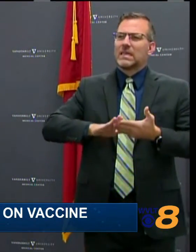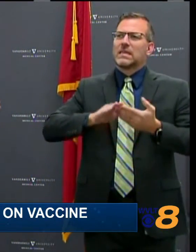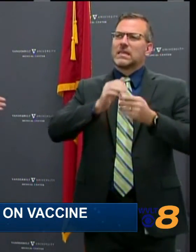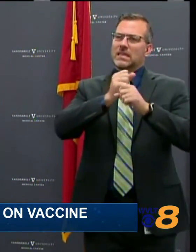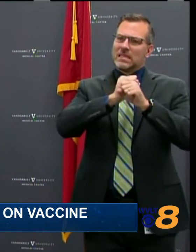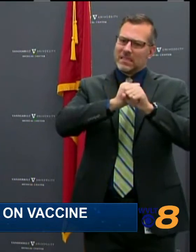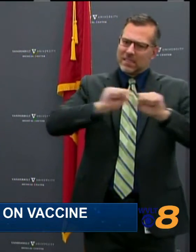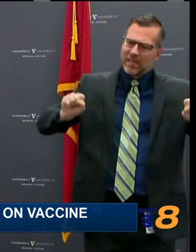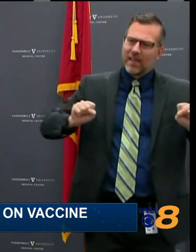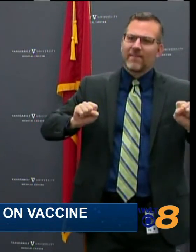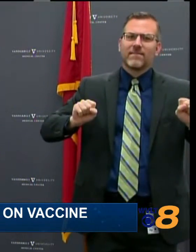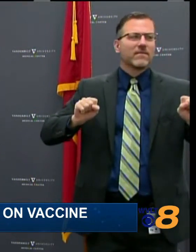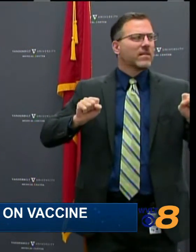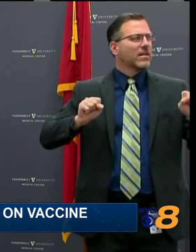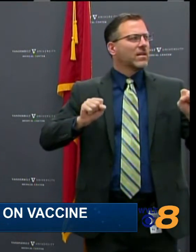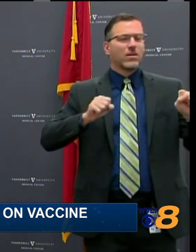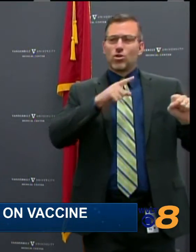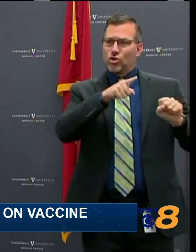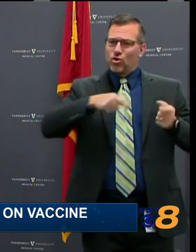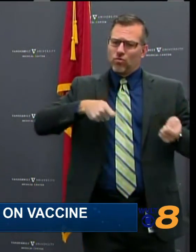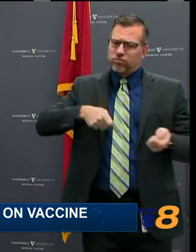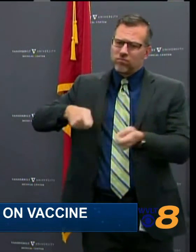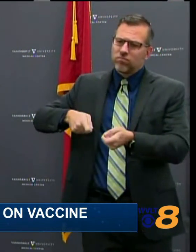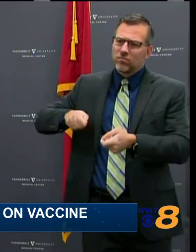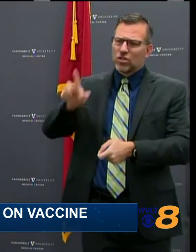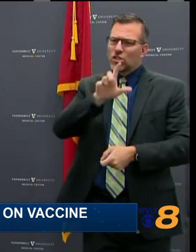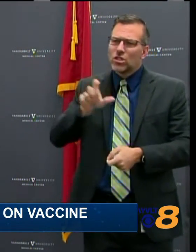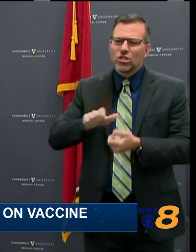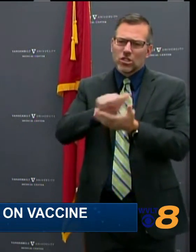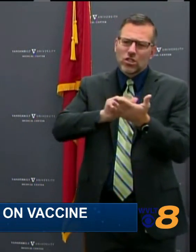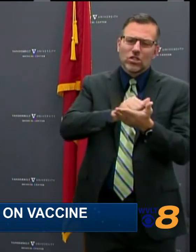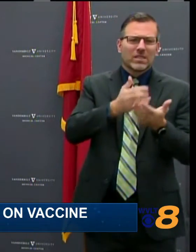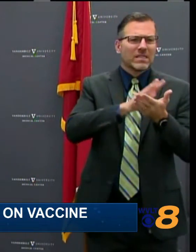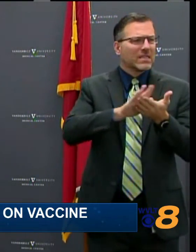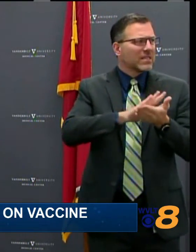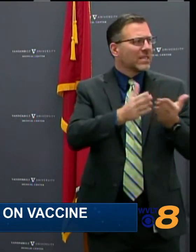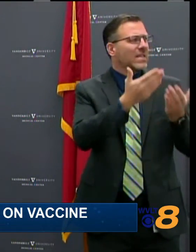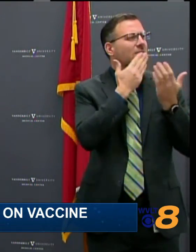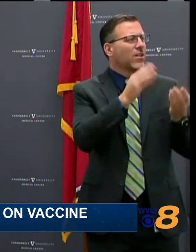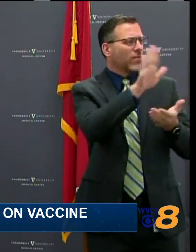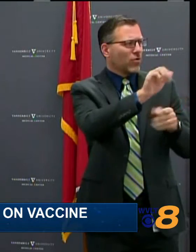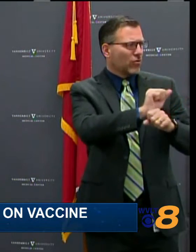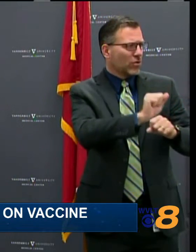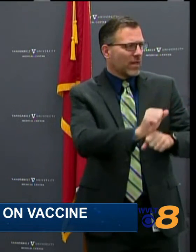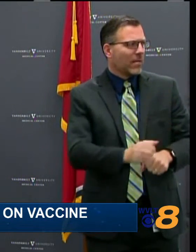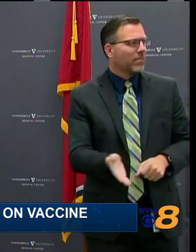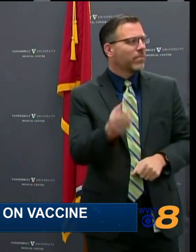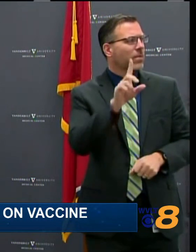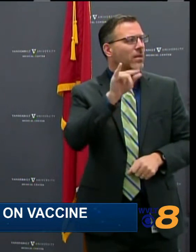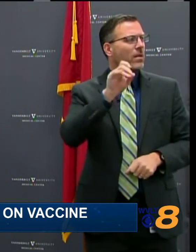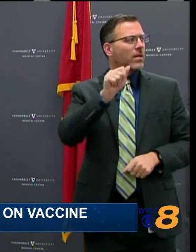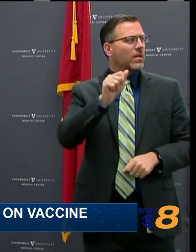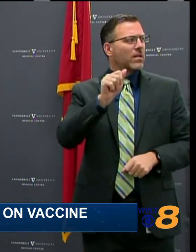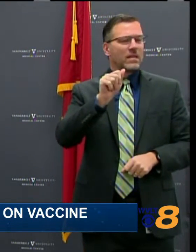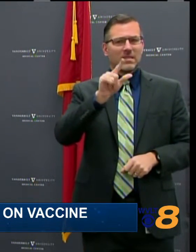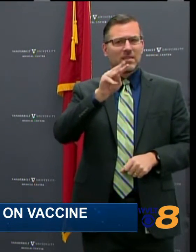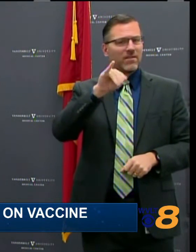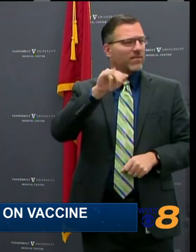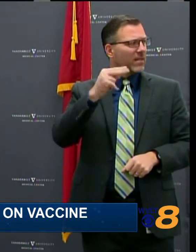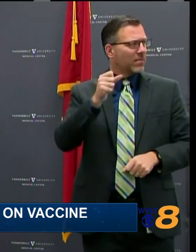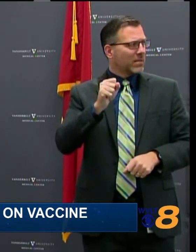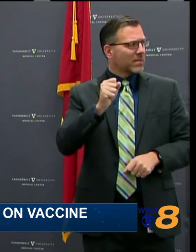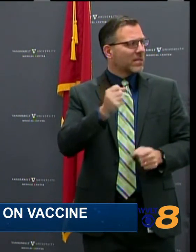for the people that you work around and for every patient that comes in here. Thank you for that. Lisa Flemons, thank